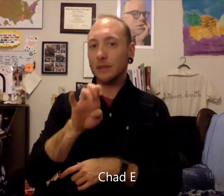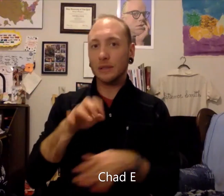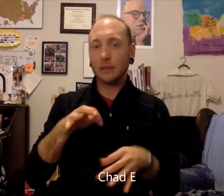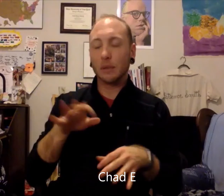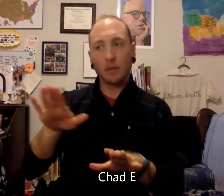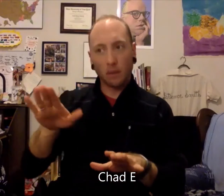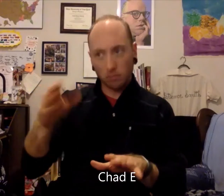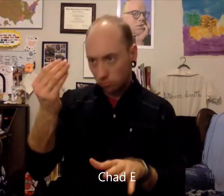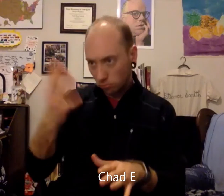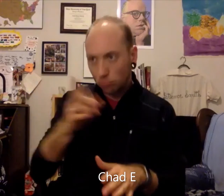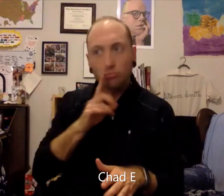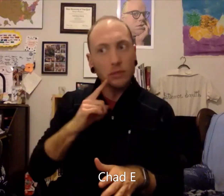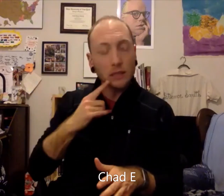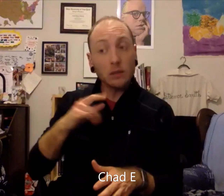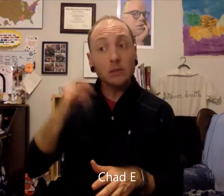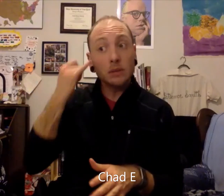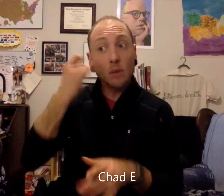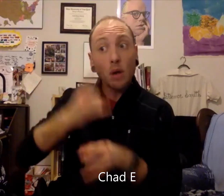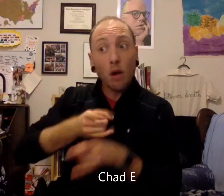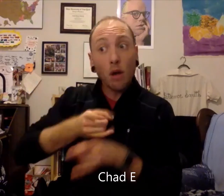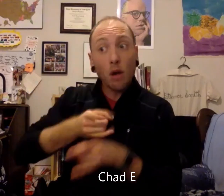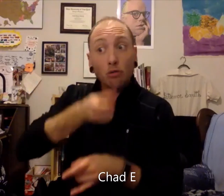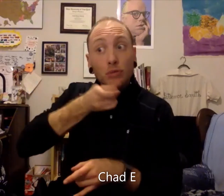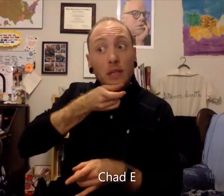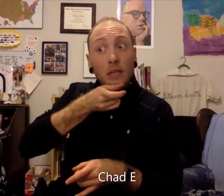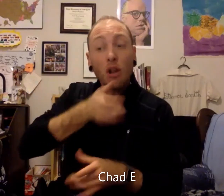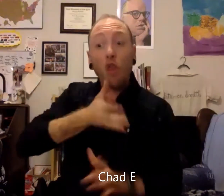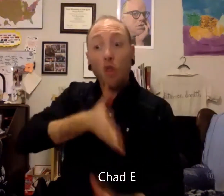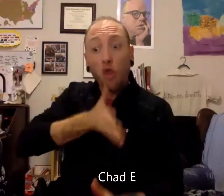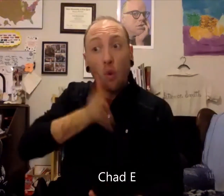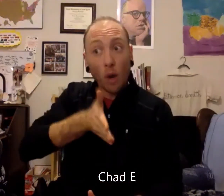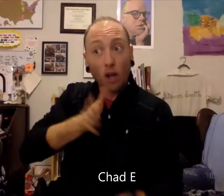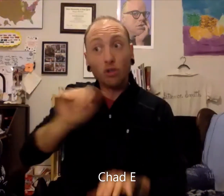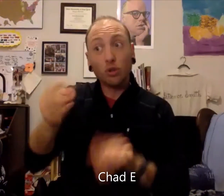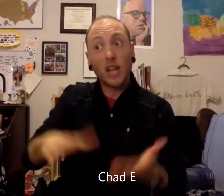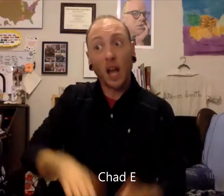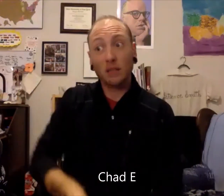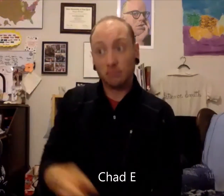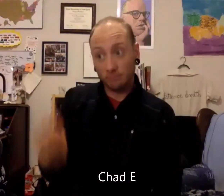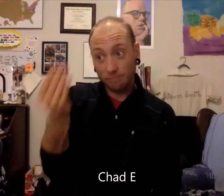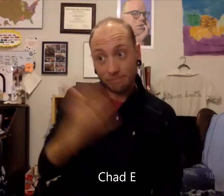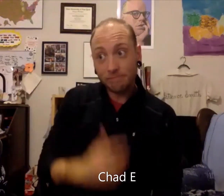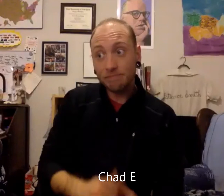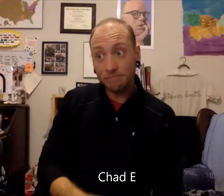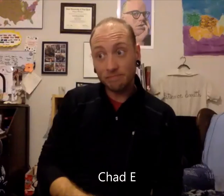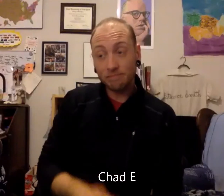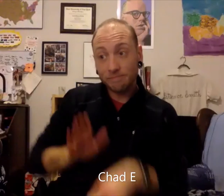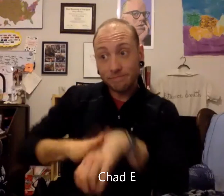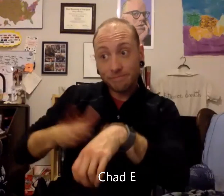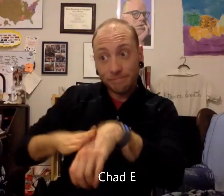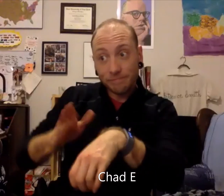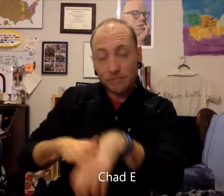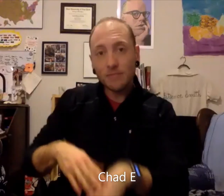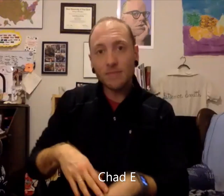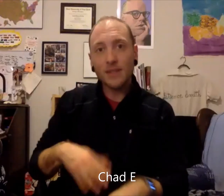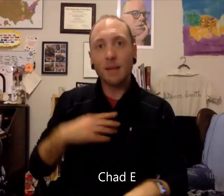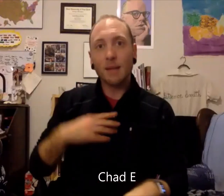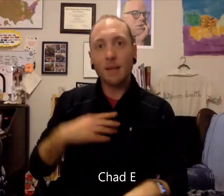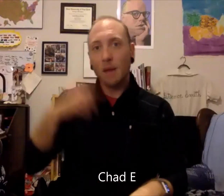on Antabuse, you could get pretty messed up and you could possibly die. And my mind thought was, what does he know? He's just a